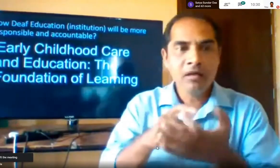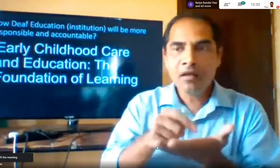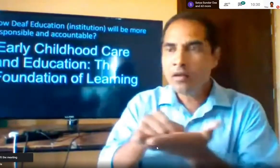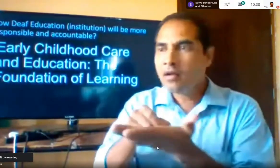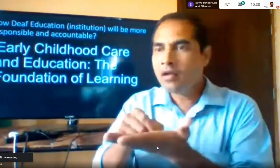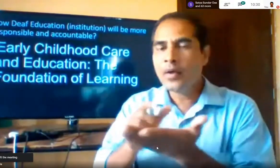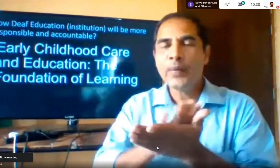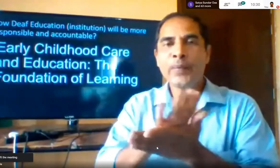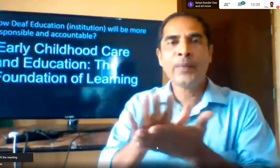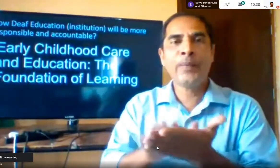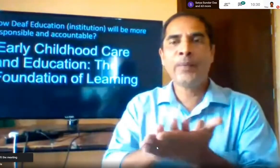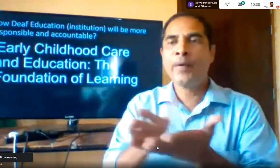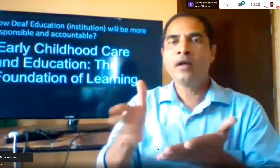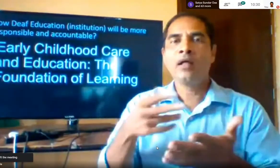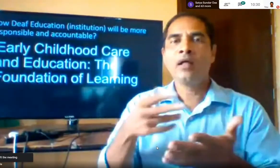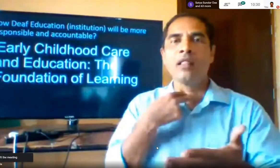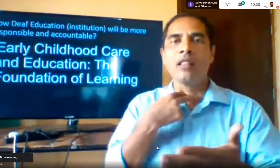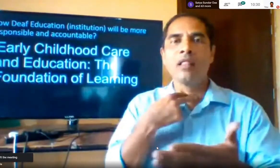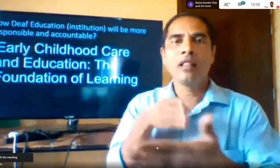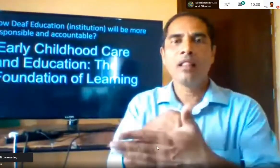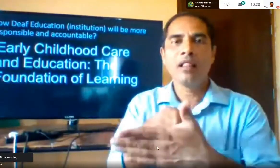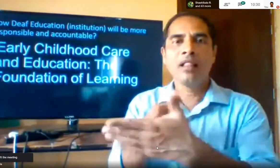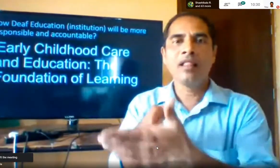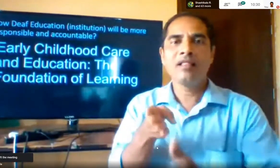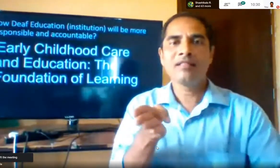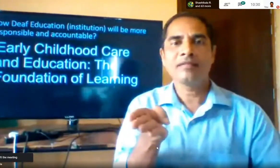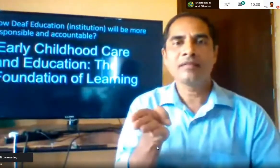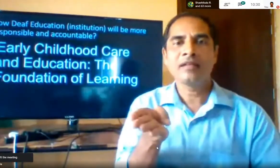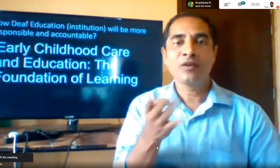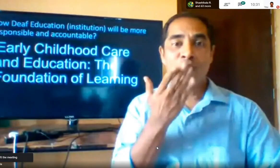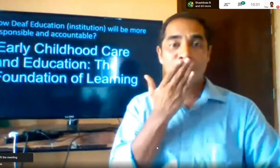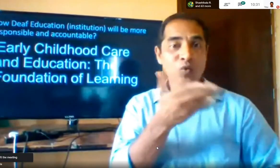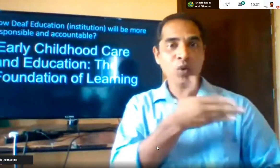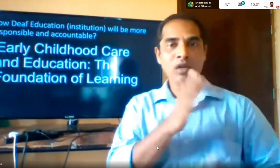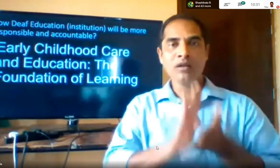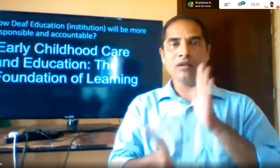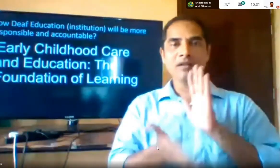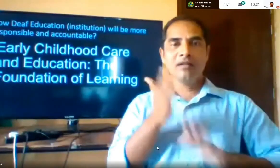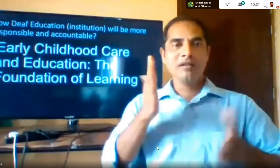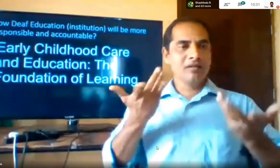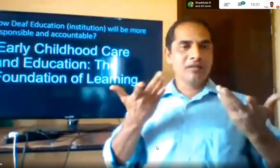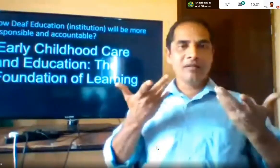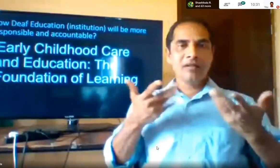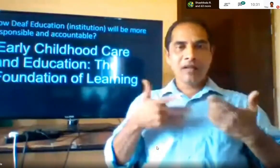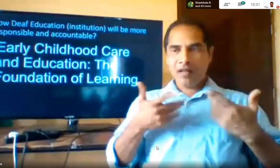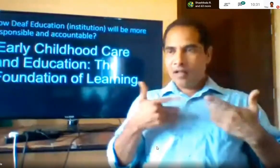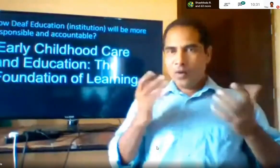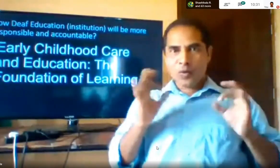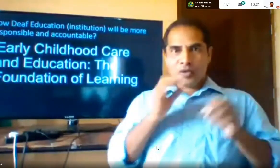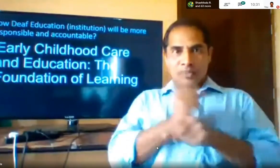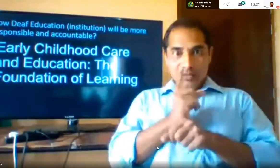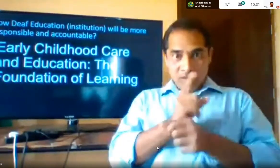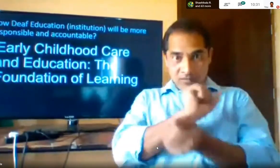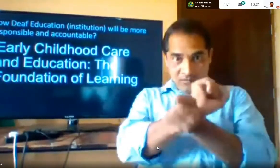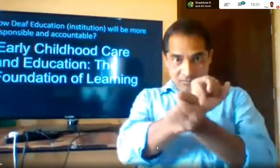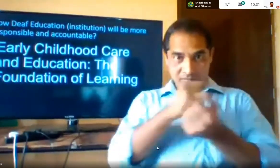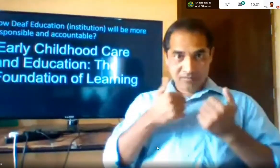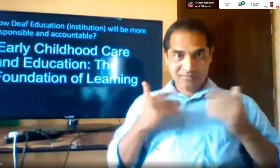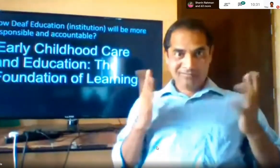schools. After that, the reading, writing skill, nothing for them. So they are stuck. So the teacher will be telling like, I'm